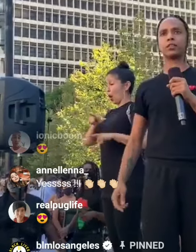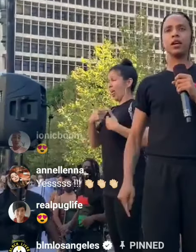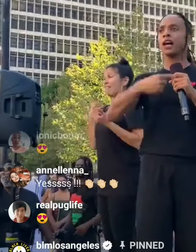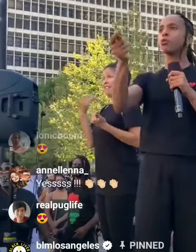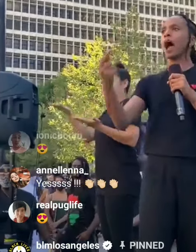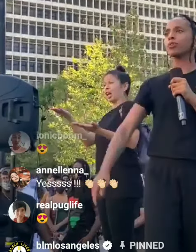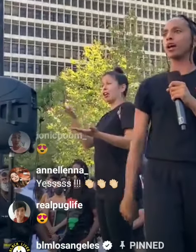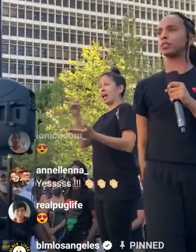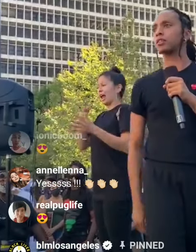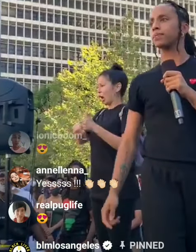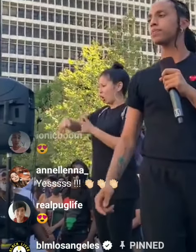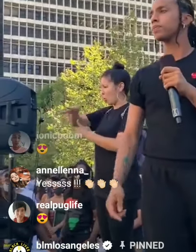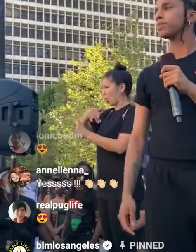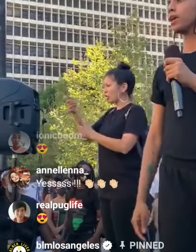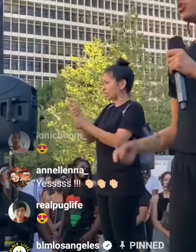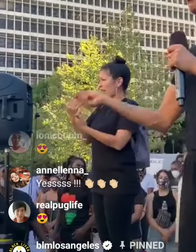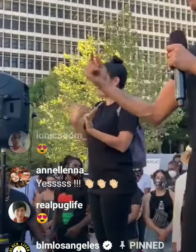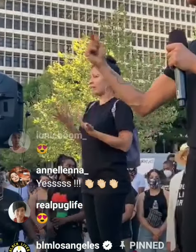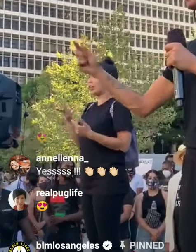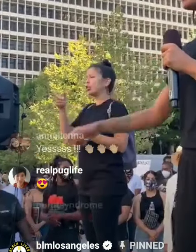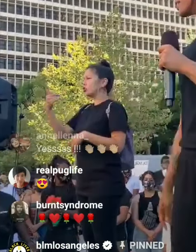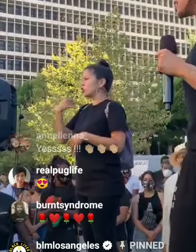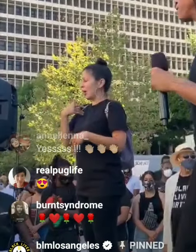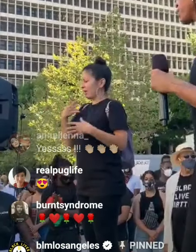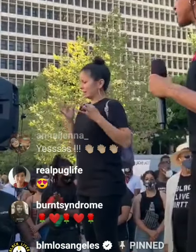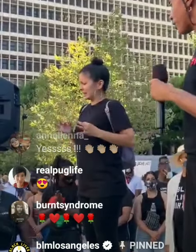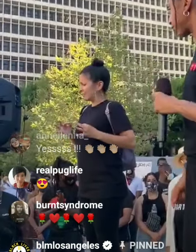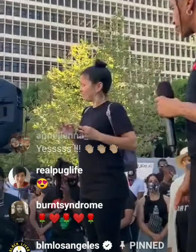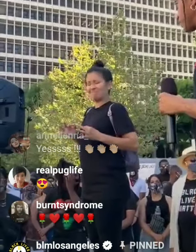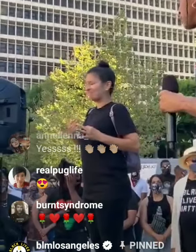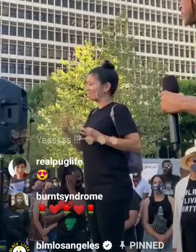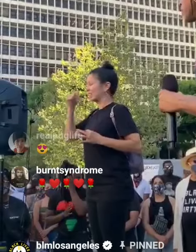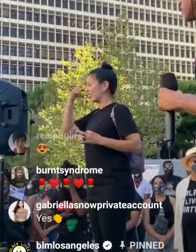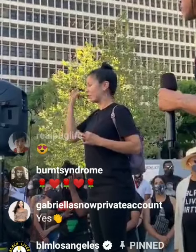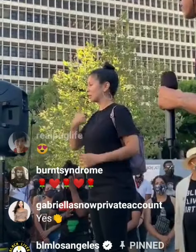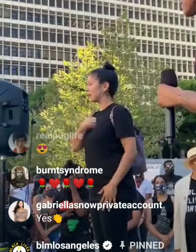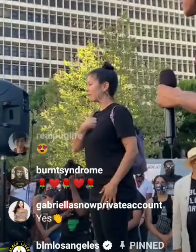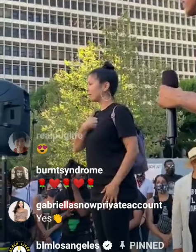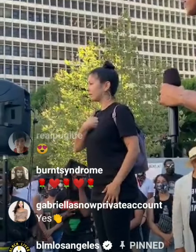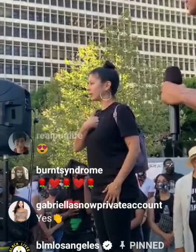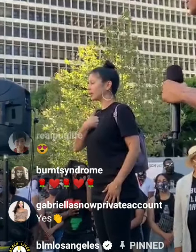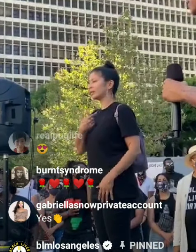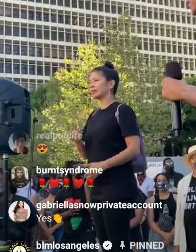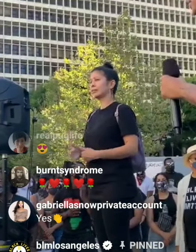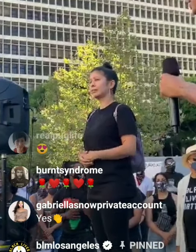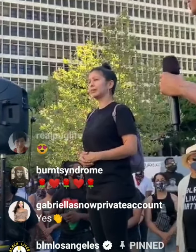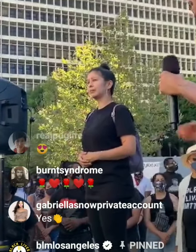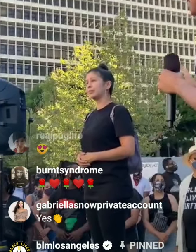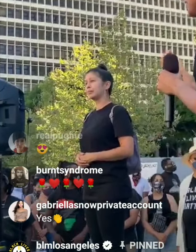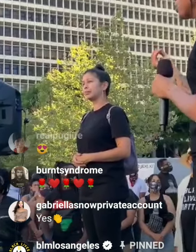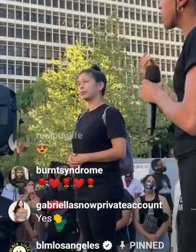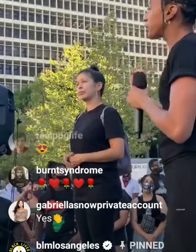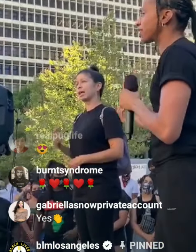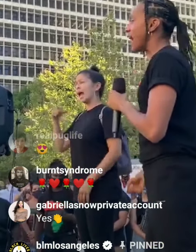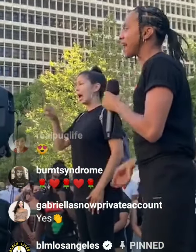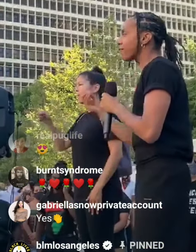born into. Once that gets into your body and once it gets into your mind, it rots you. That's what it